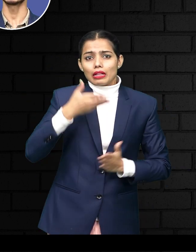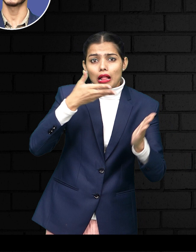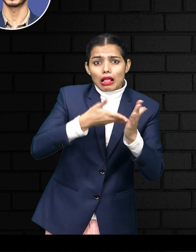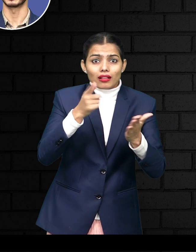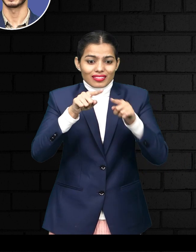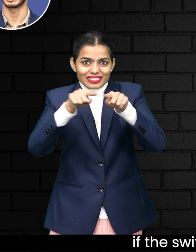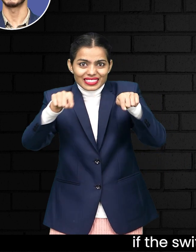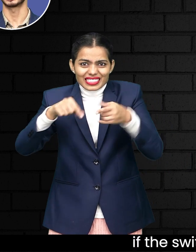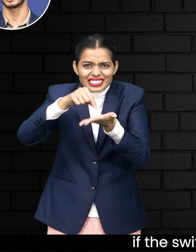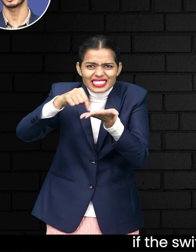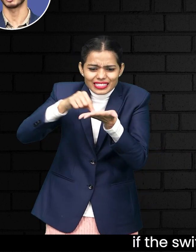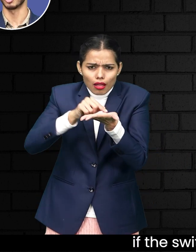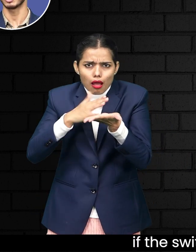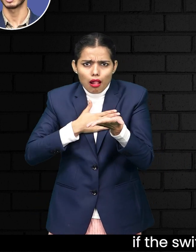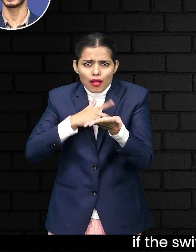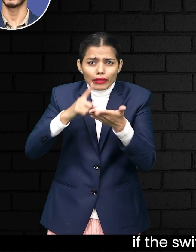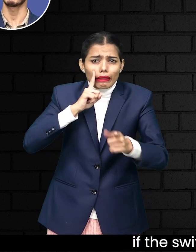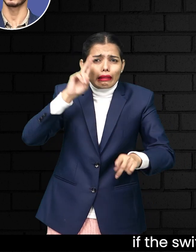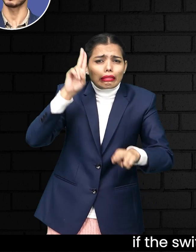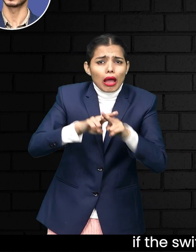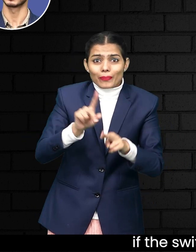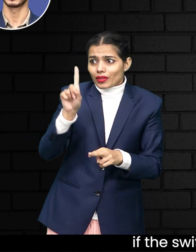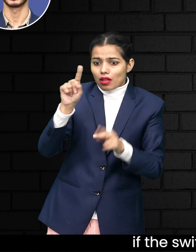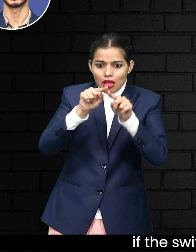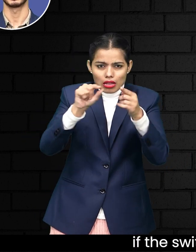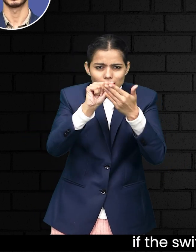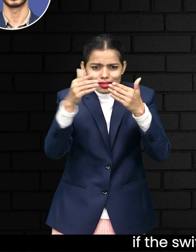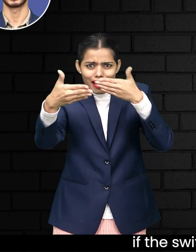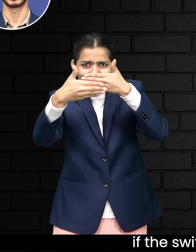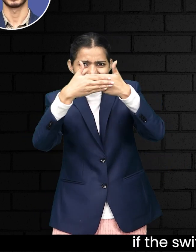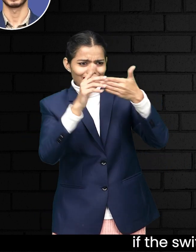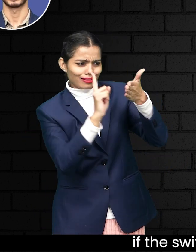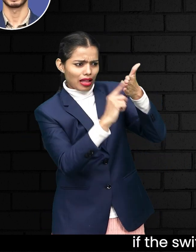In this circuit, if the switch is on, the bulb glows.